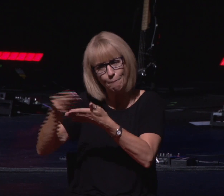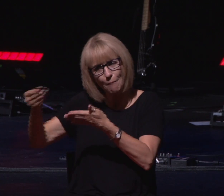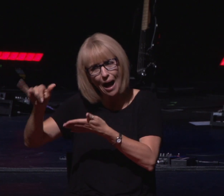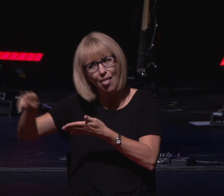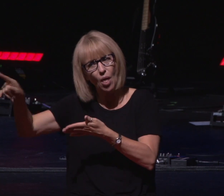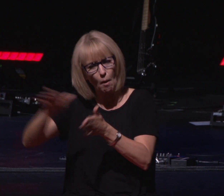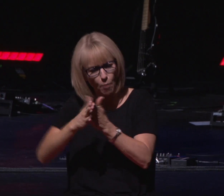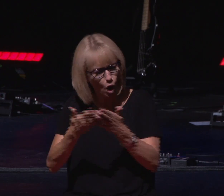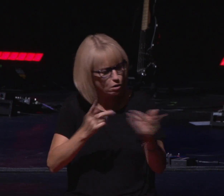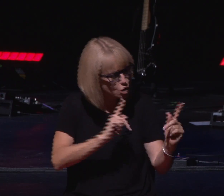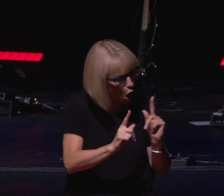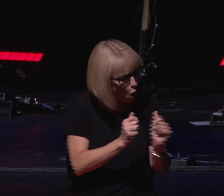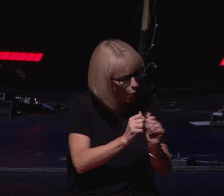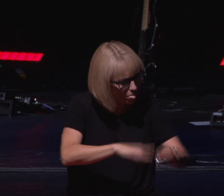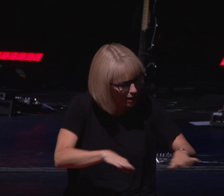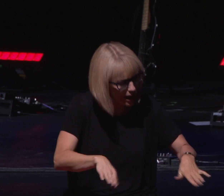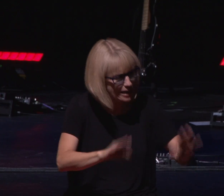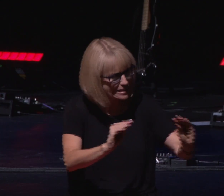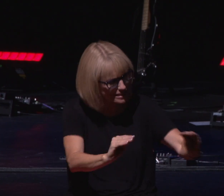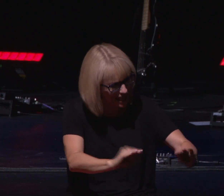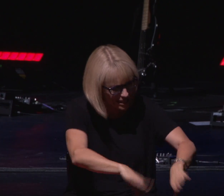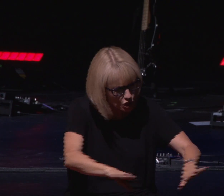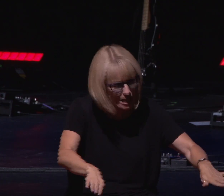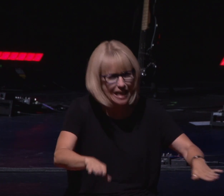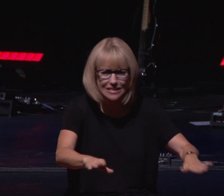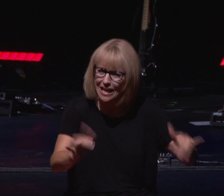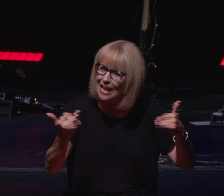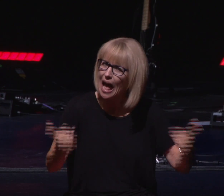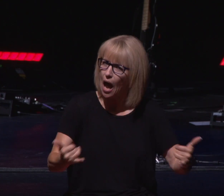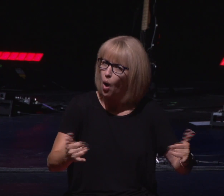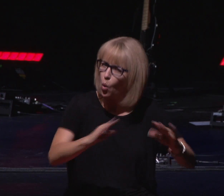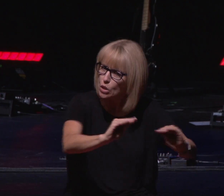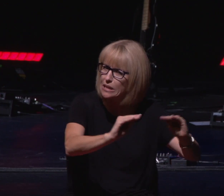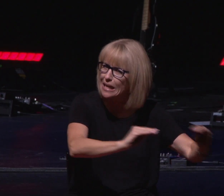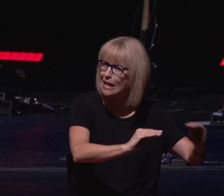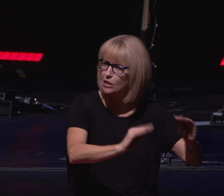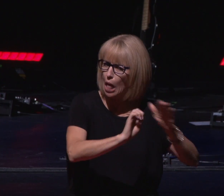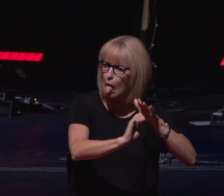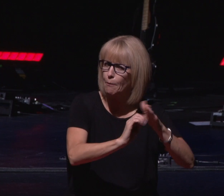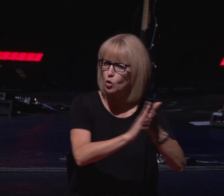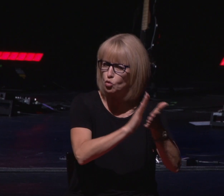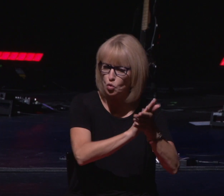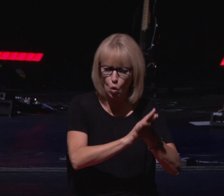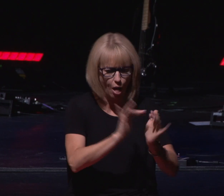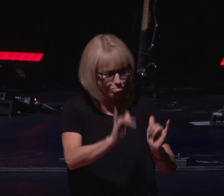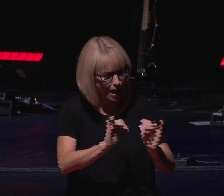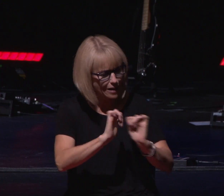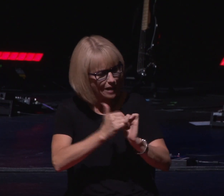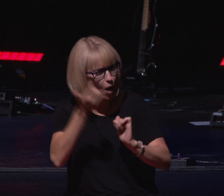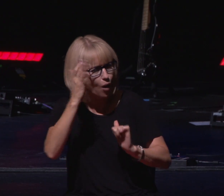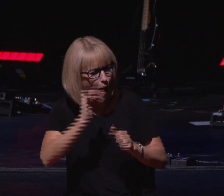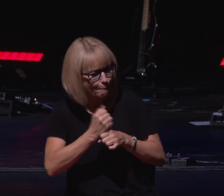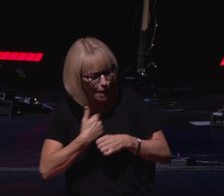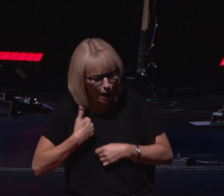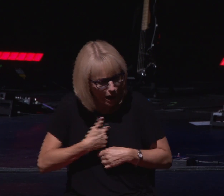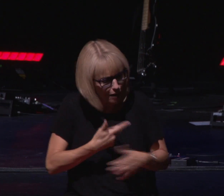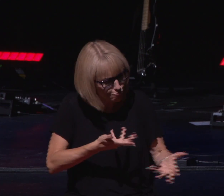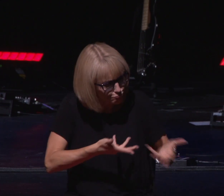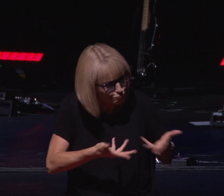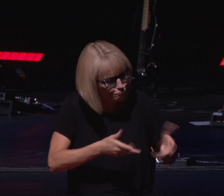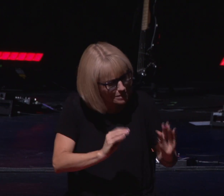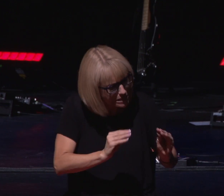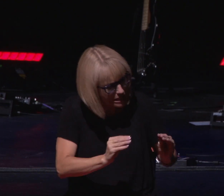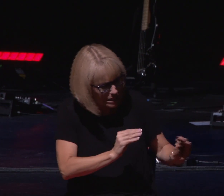about it, bring it up, help them understand. This is what God does. This is how God created us, that God designed us. And have conversations within your